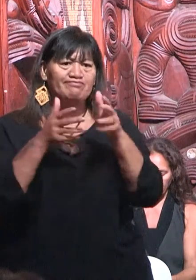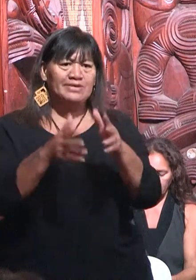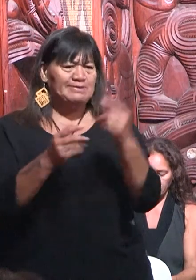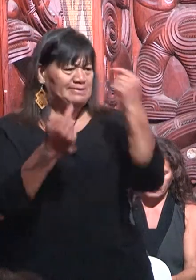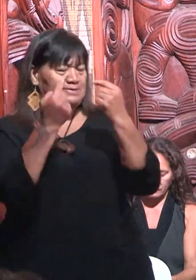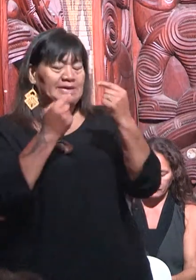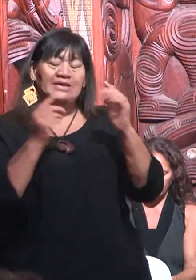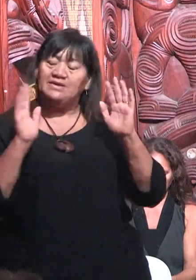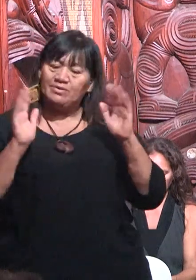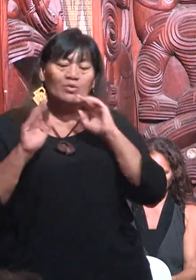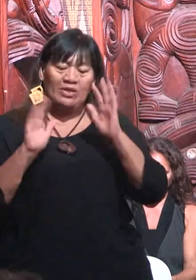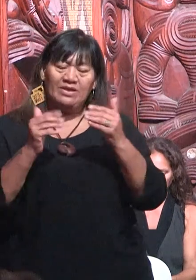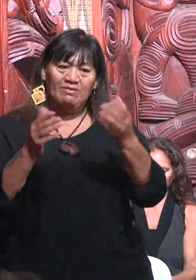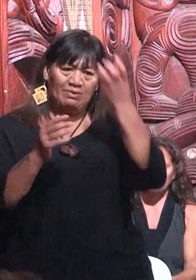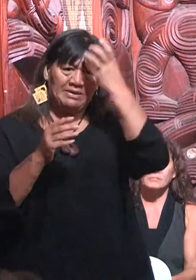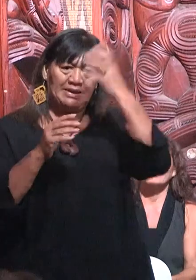the kingdom of heaven.